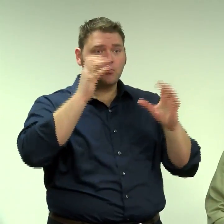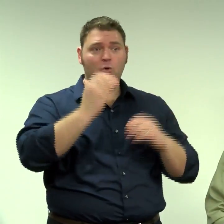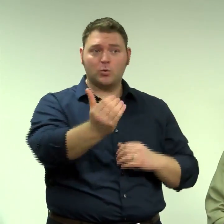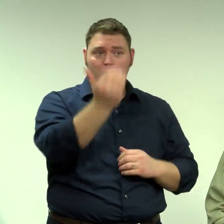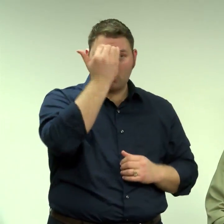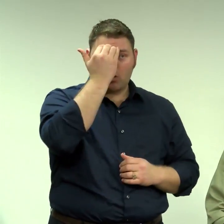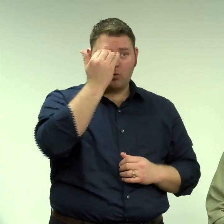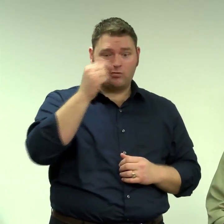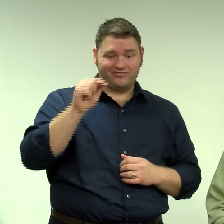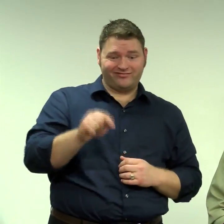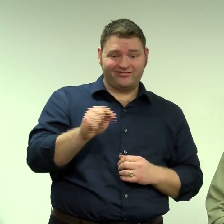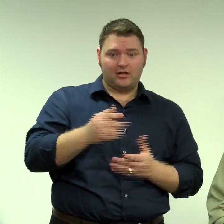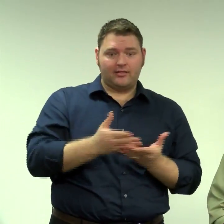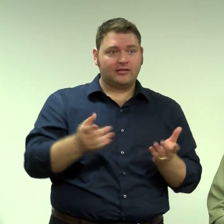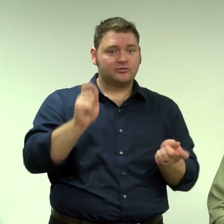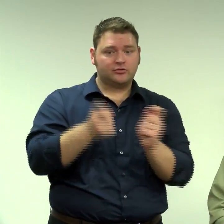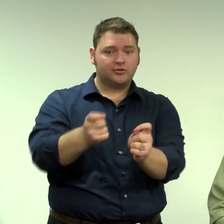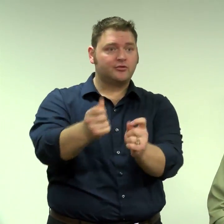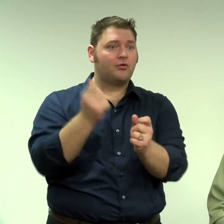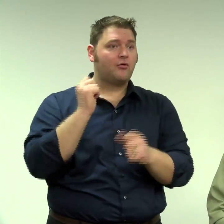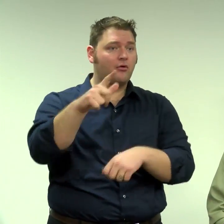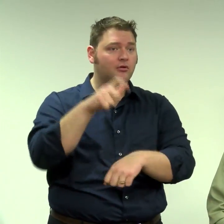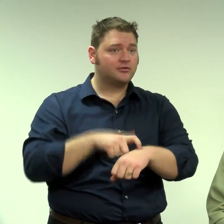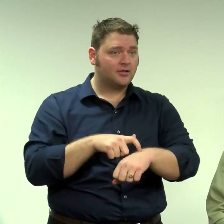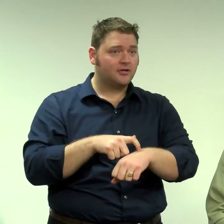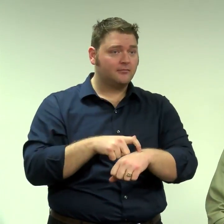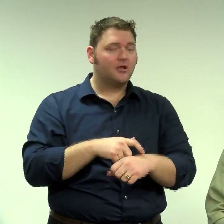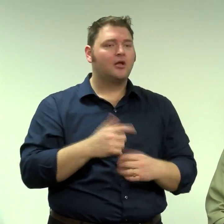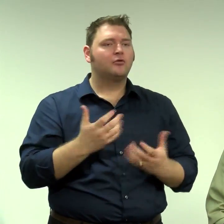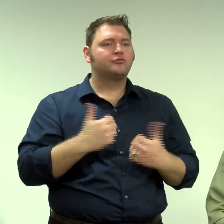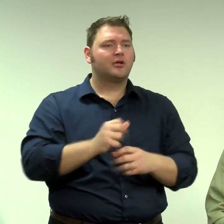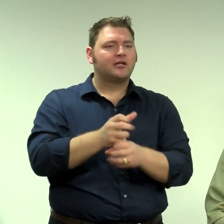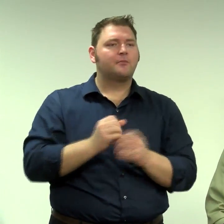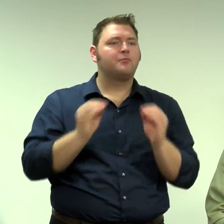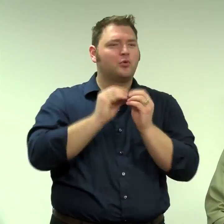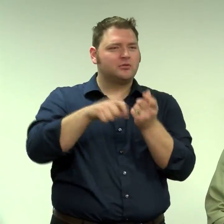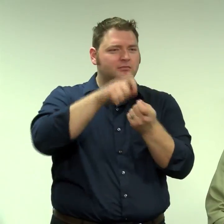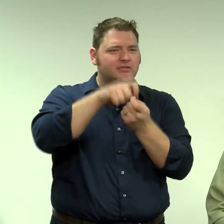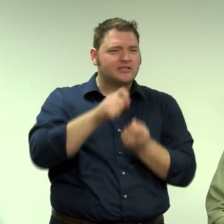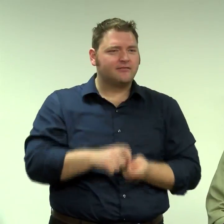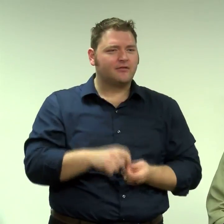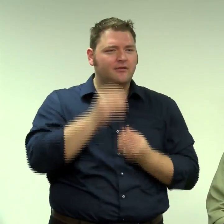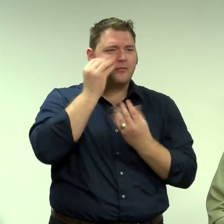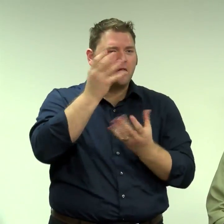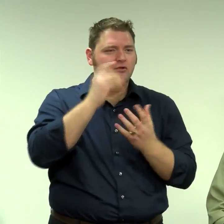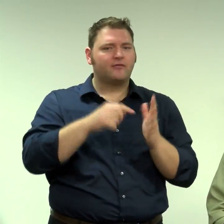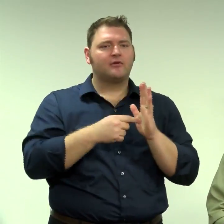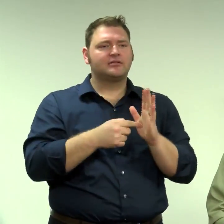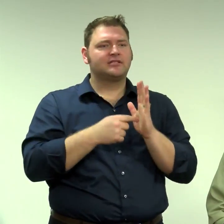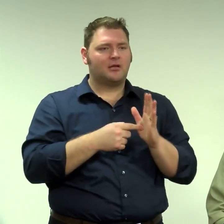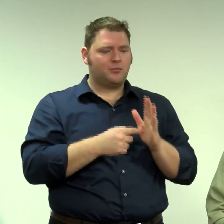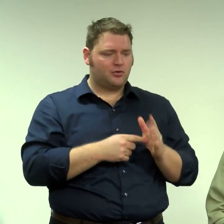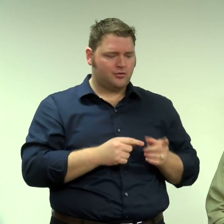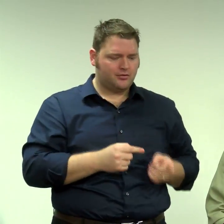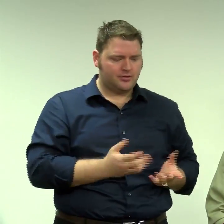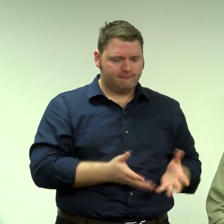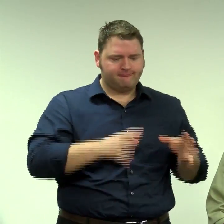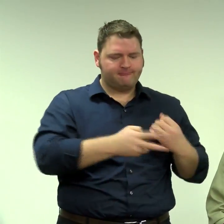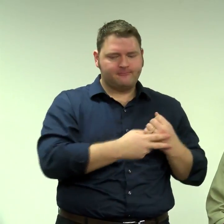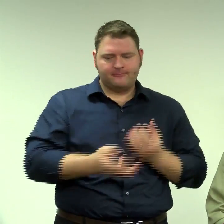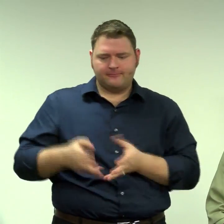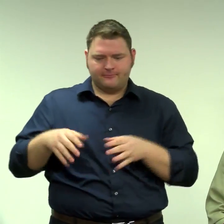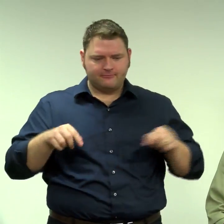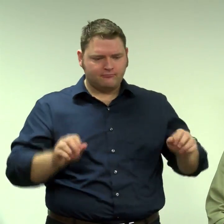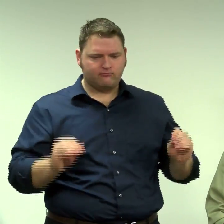to get more specific, detailed information as, for example, what the release means. Coming from these